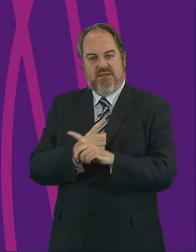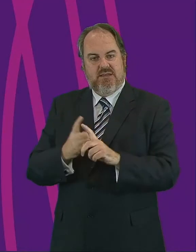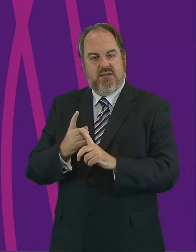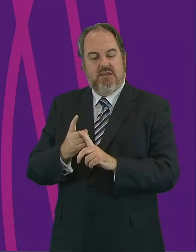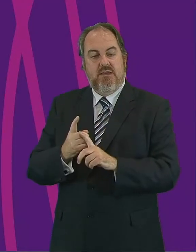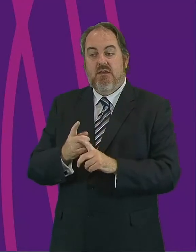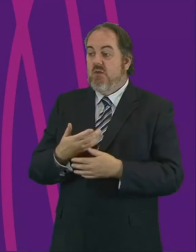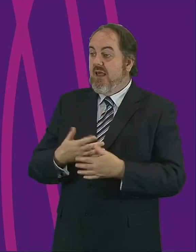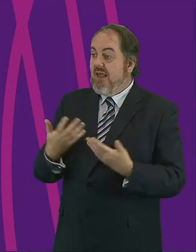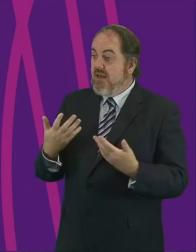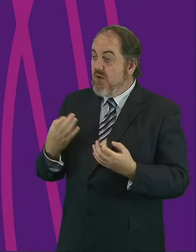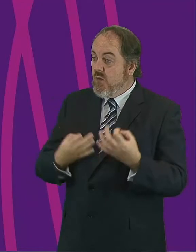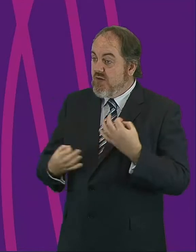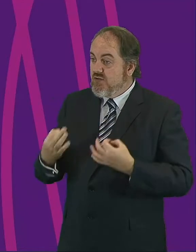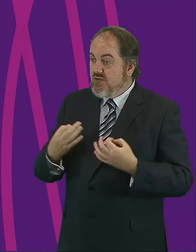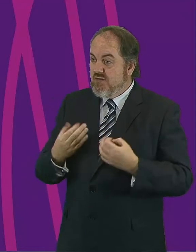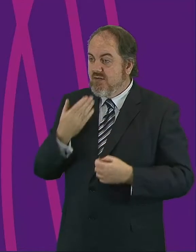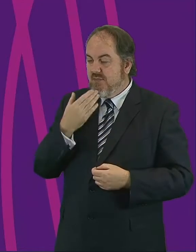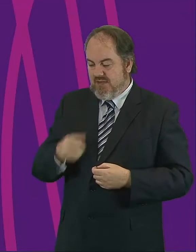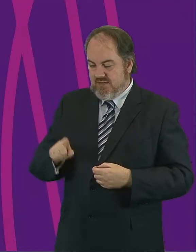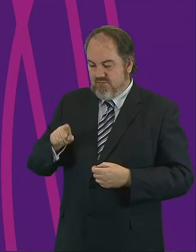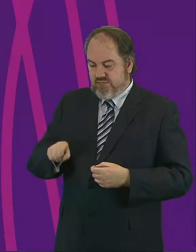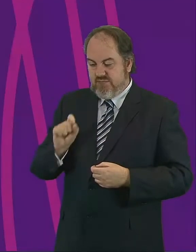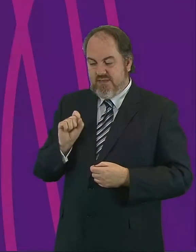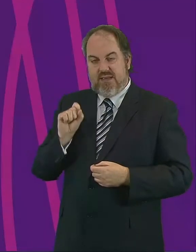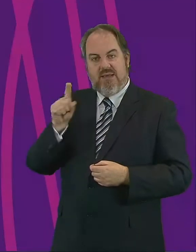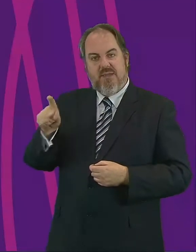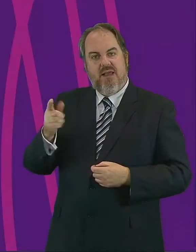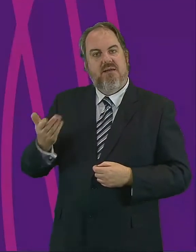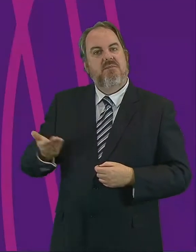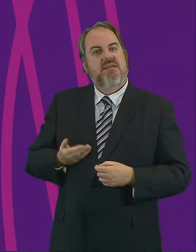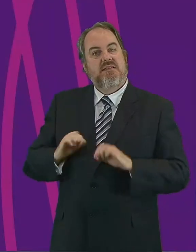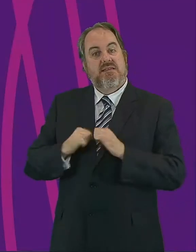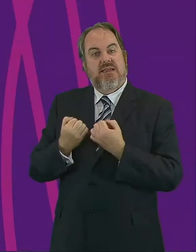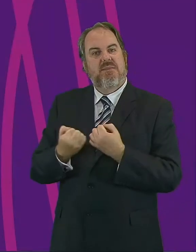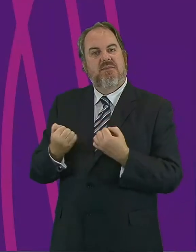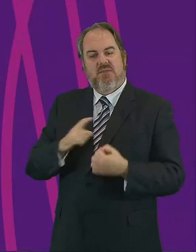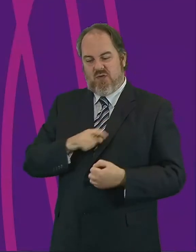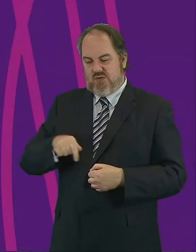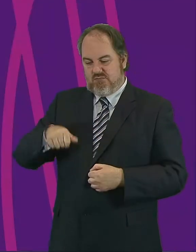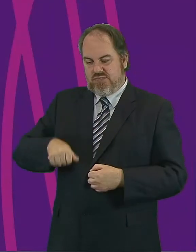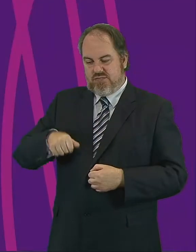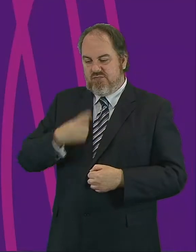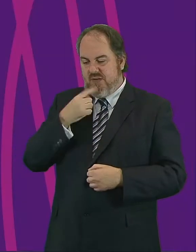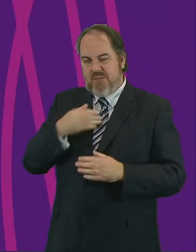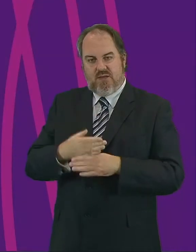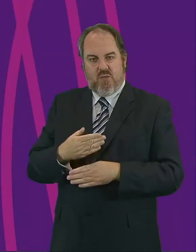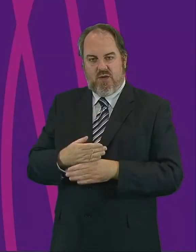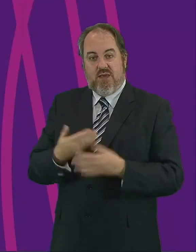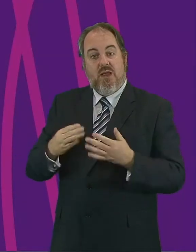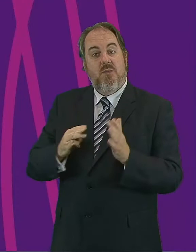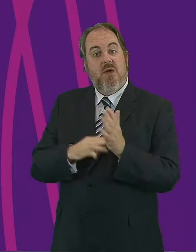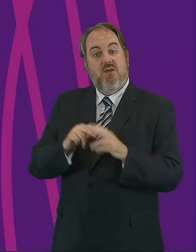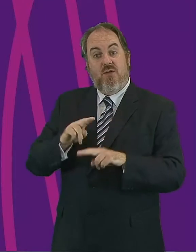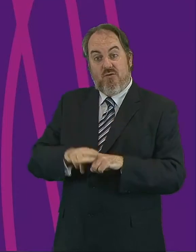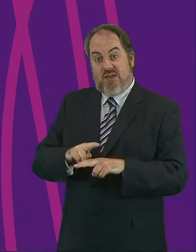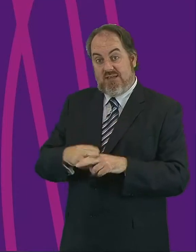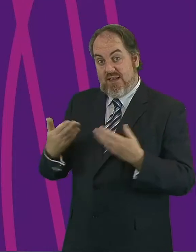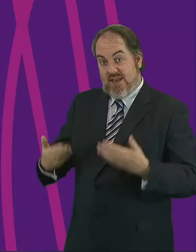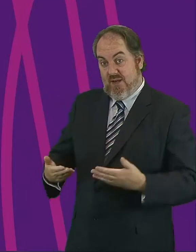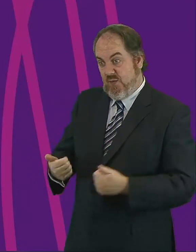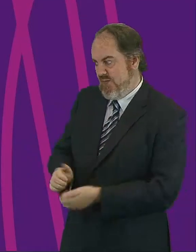members who wish to ask a question to email the business team now, as they did before? And I now call on Murdo Fraser. Mr Fraser,